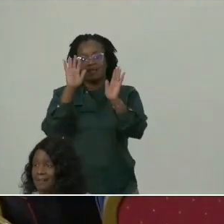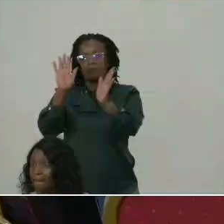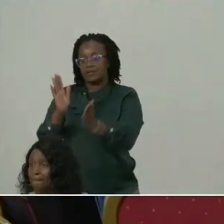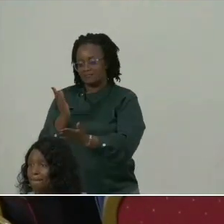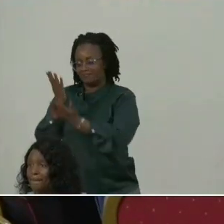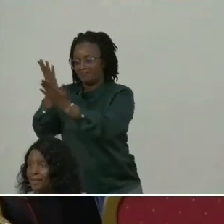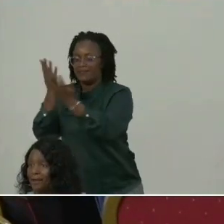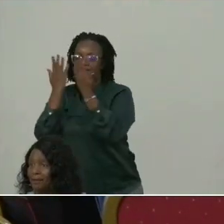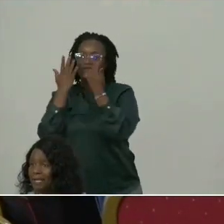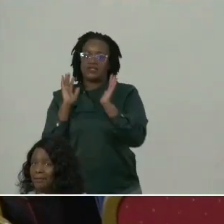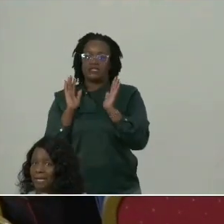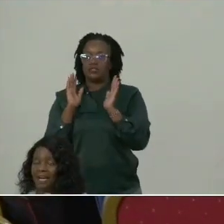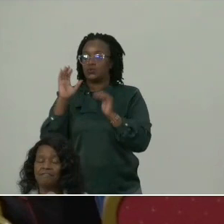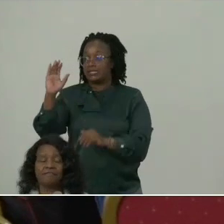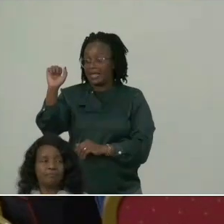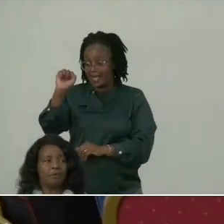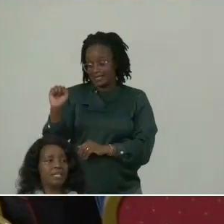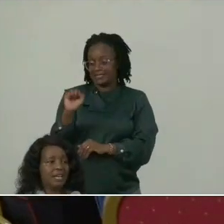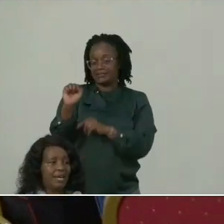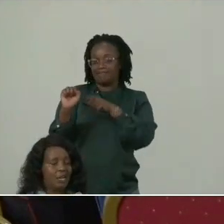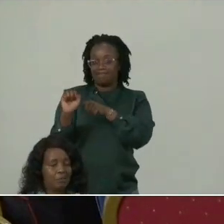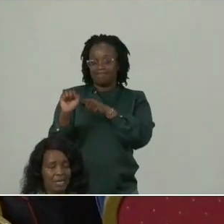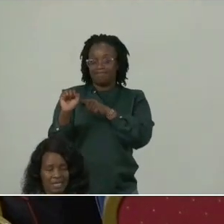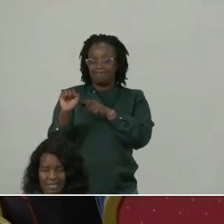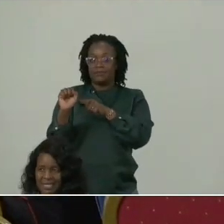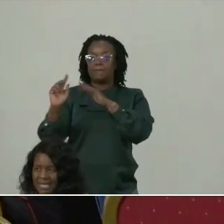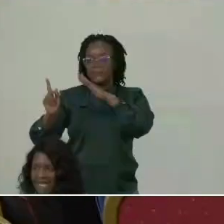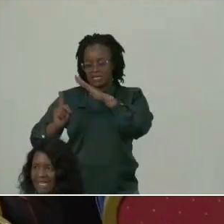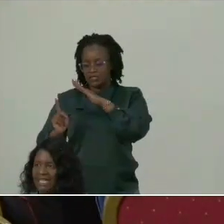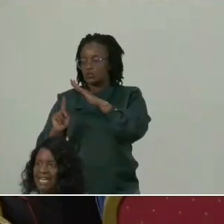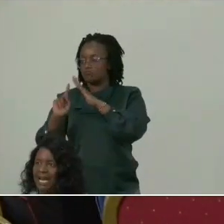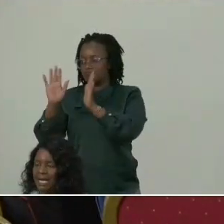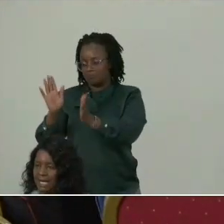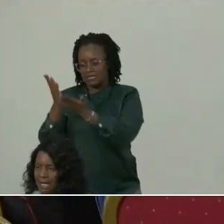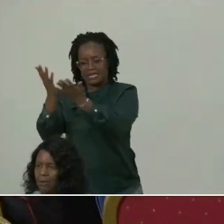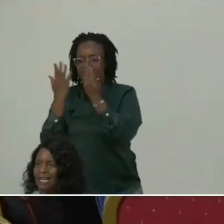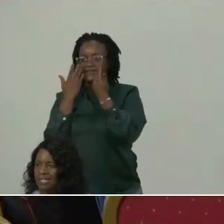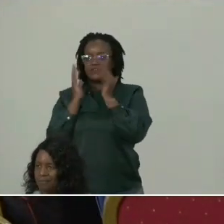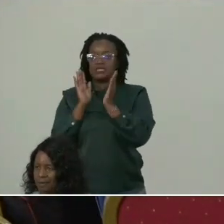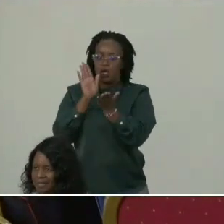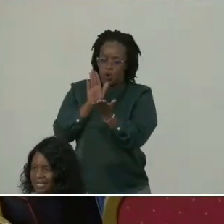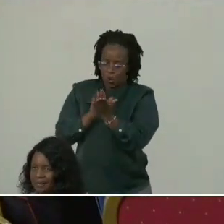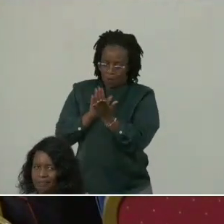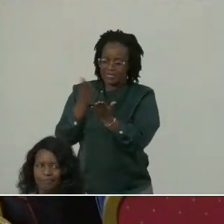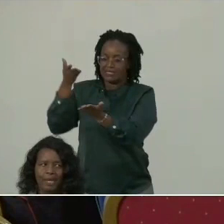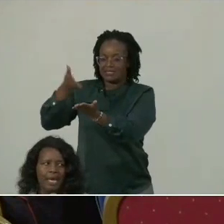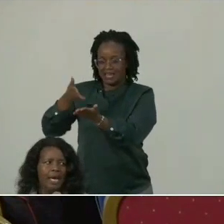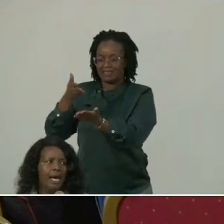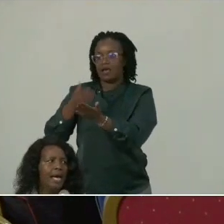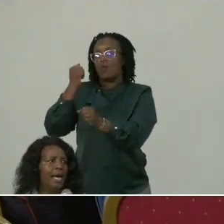CS. We have put in our recommendations, and they are work in progress.